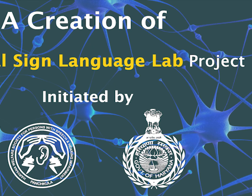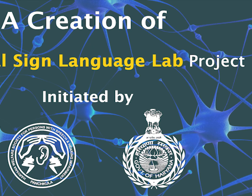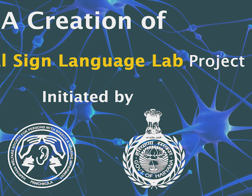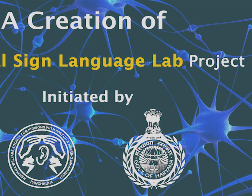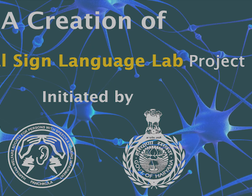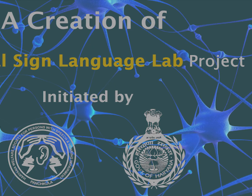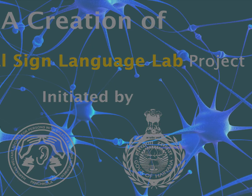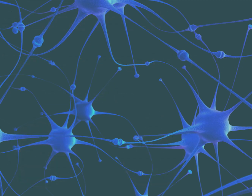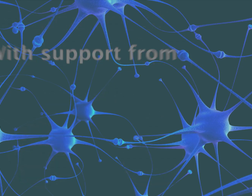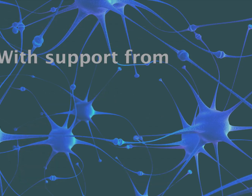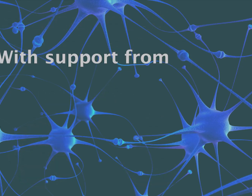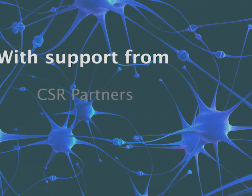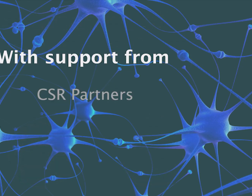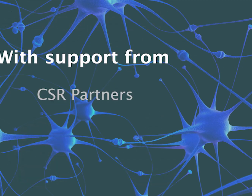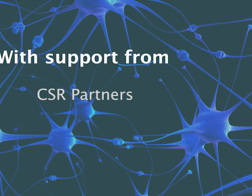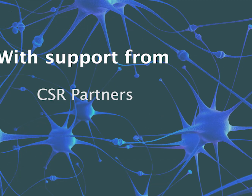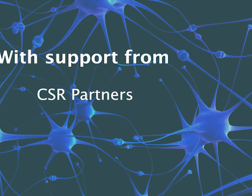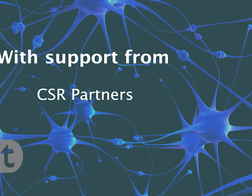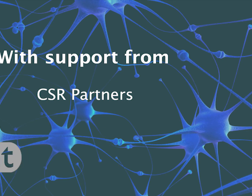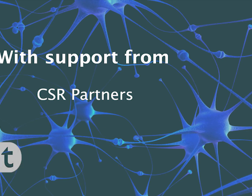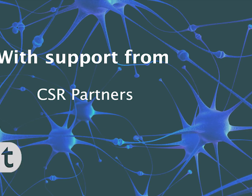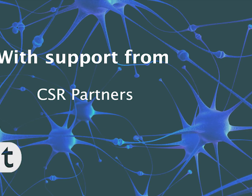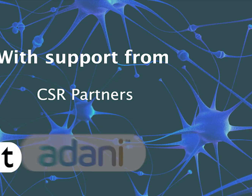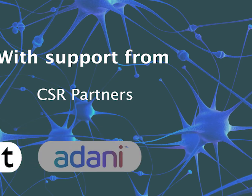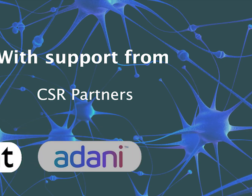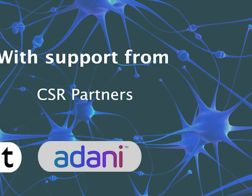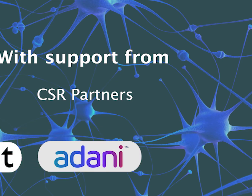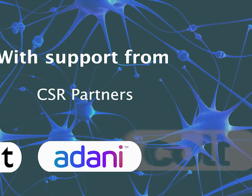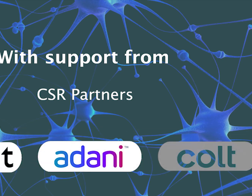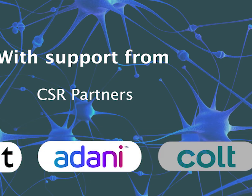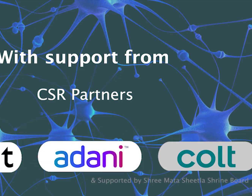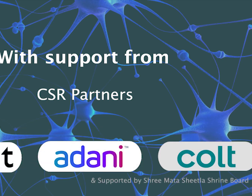So far, there is being viewed as to the South the hind is a types the side of be man. There